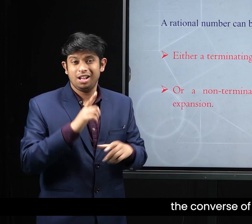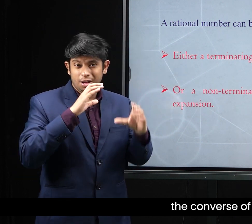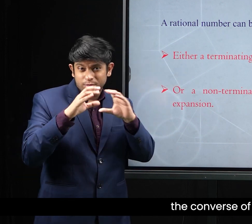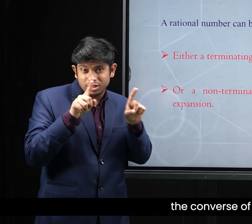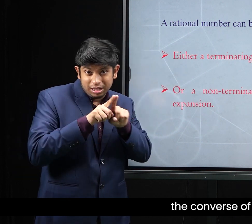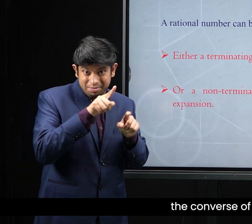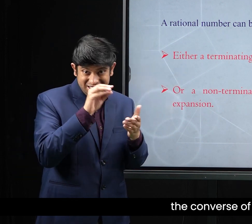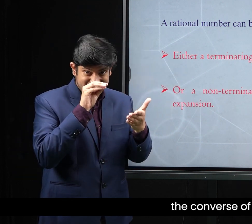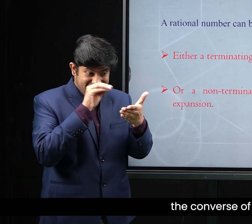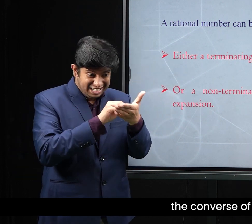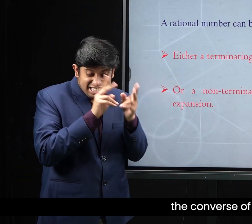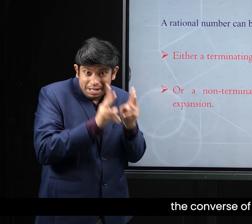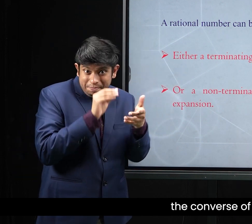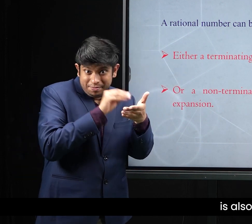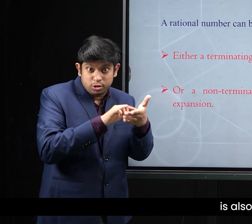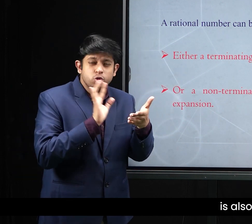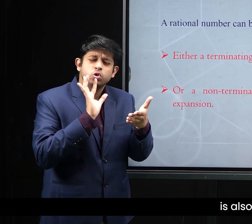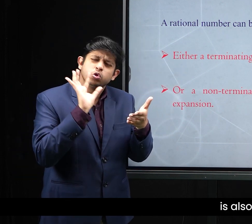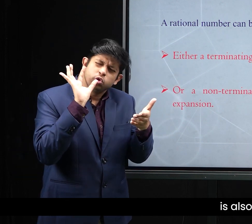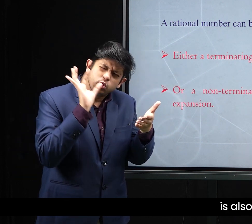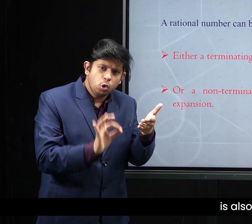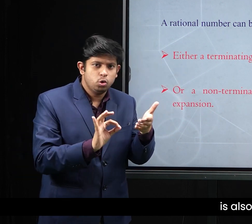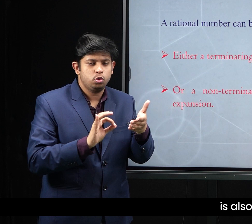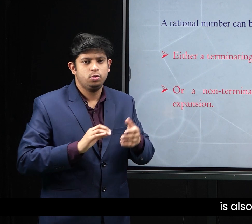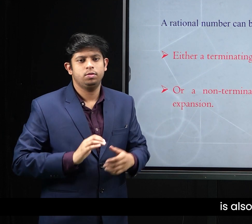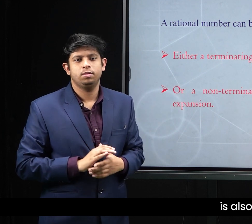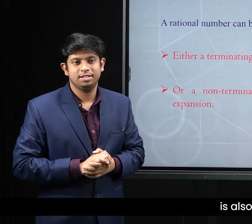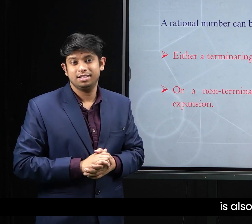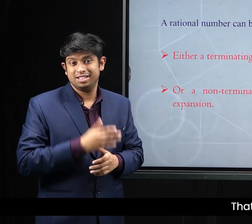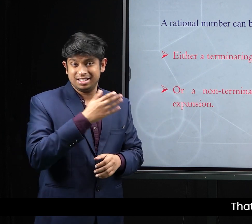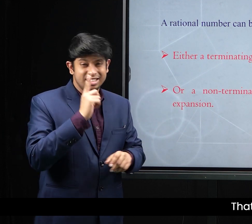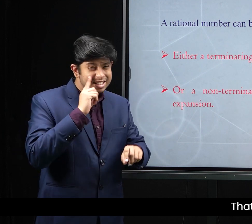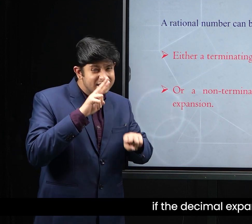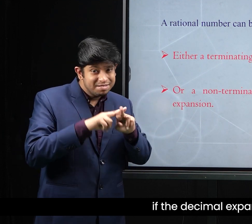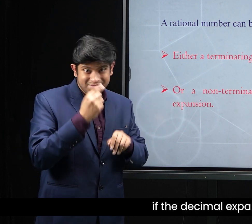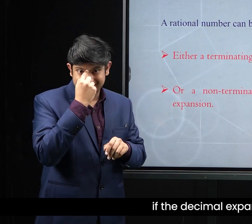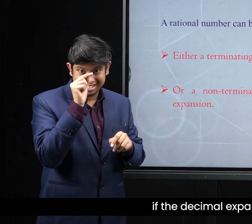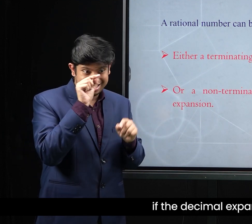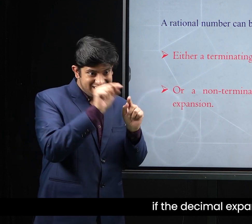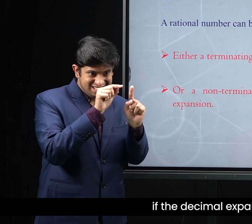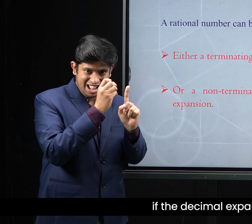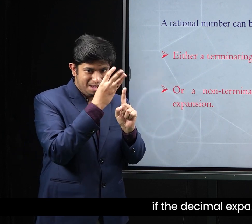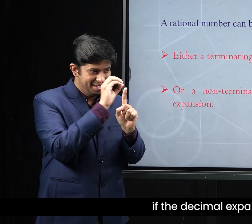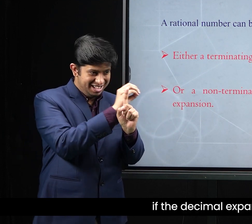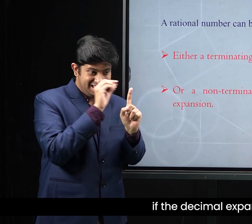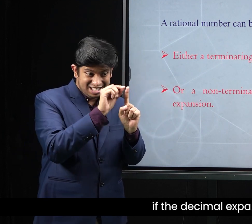The converse of the statement is also true. That is, if the decimal expansion of a number